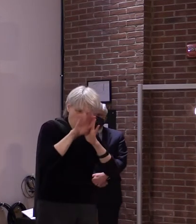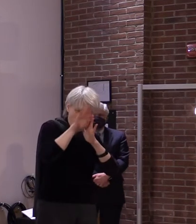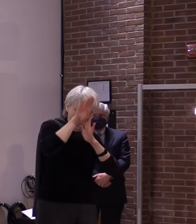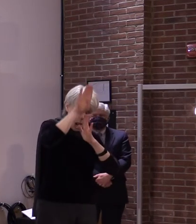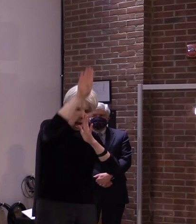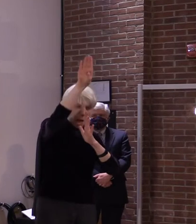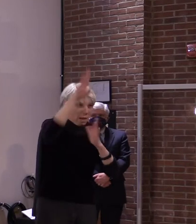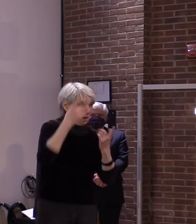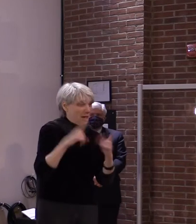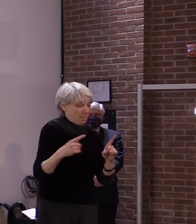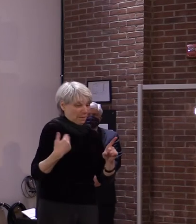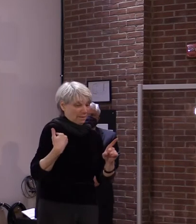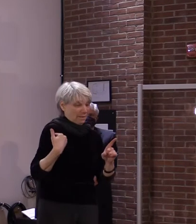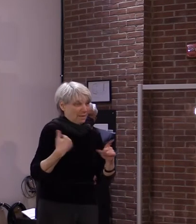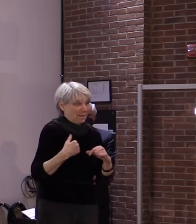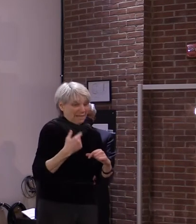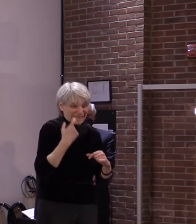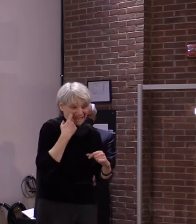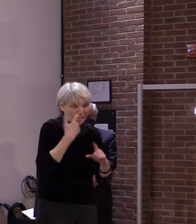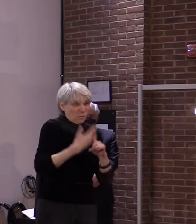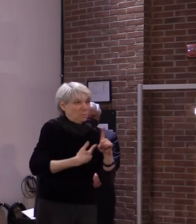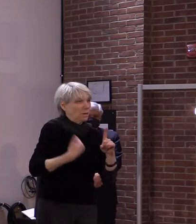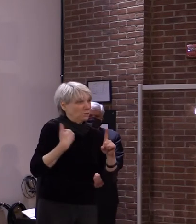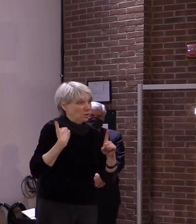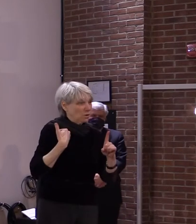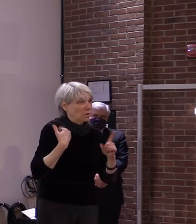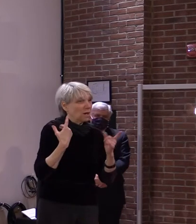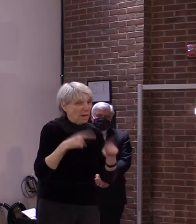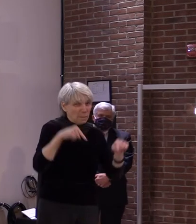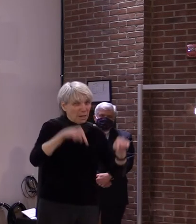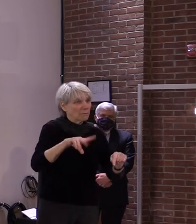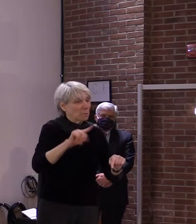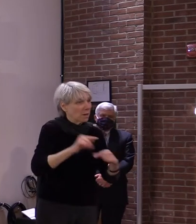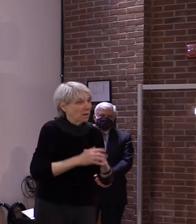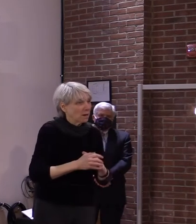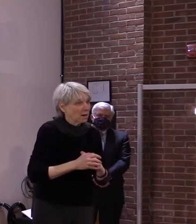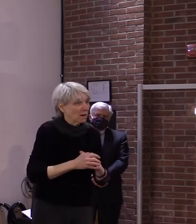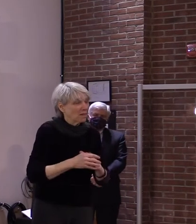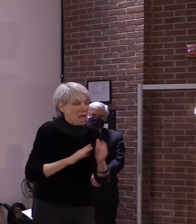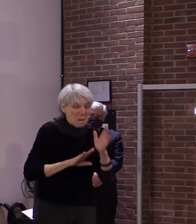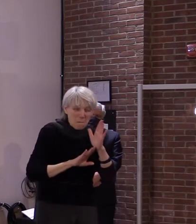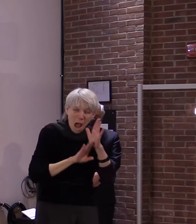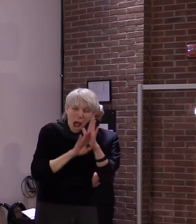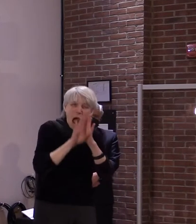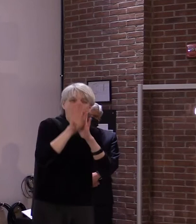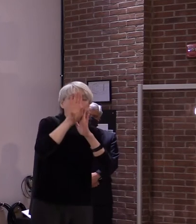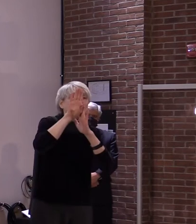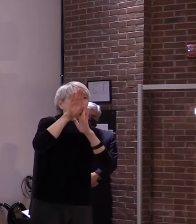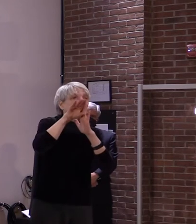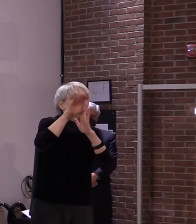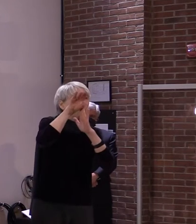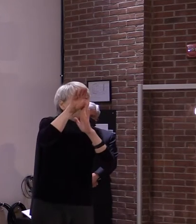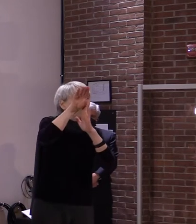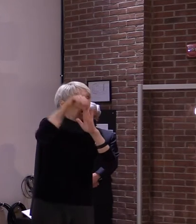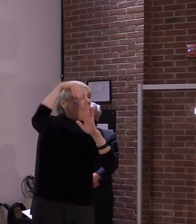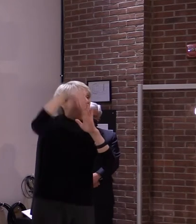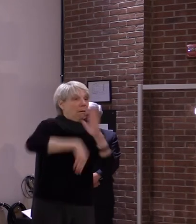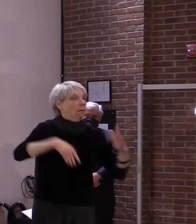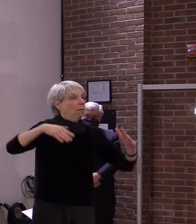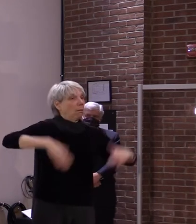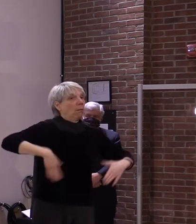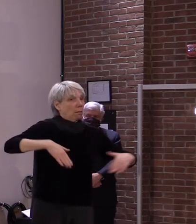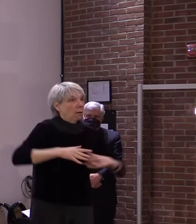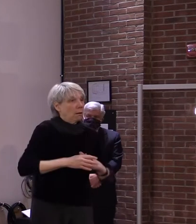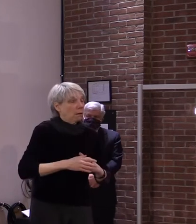uptick in cases a mere three months ago and it hasn't slowed down significantly yet so consider